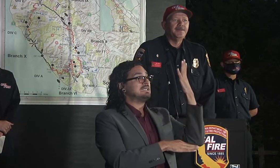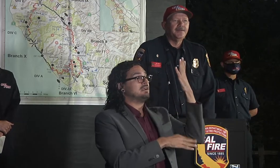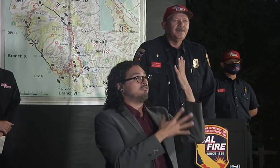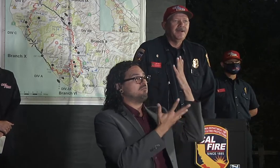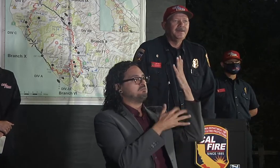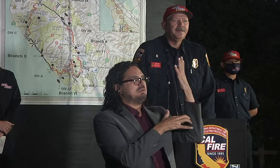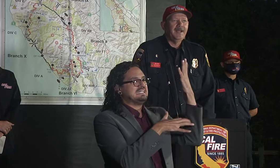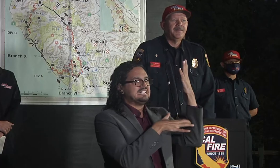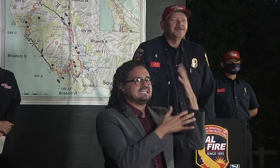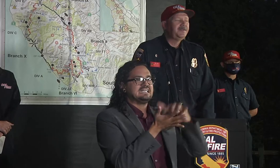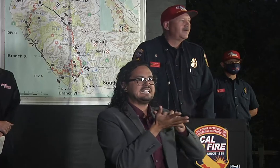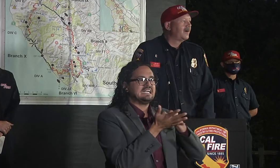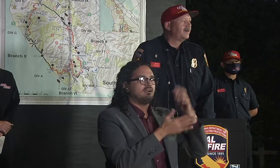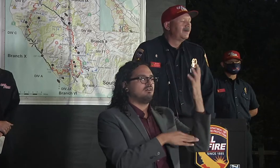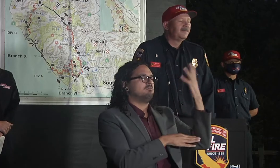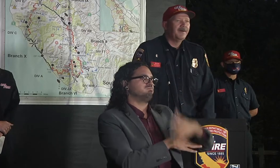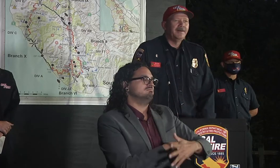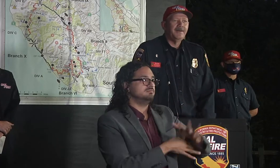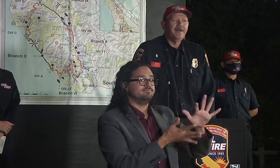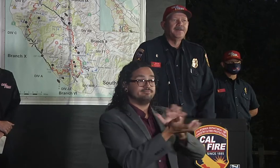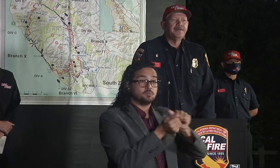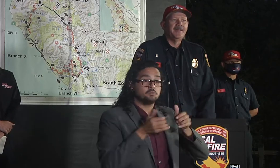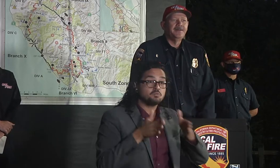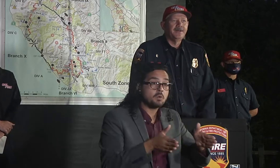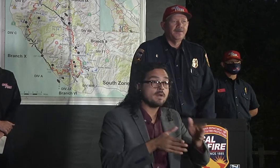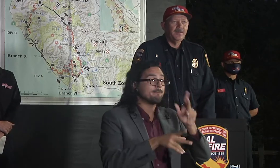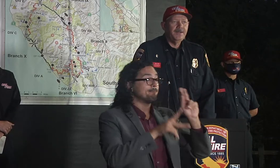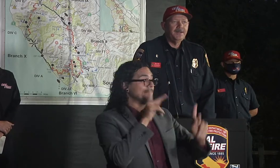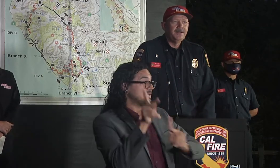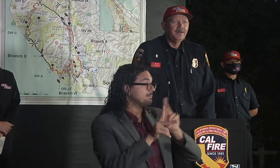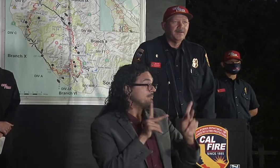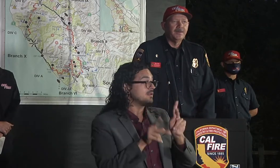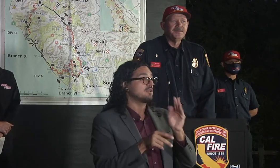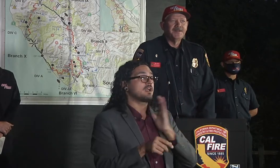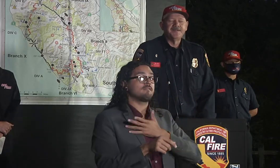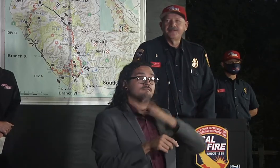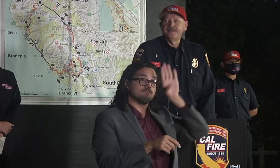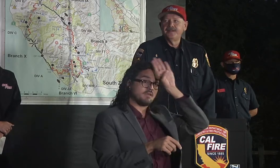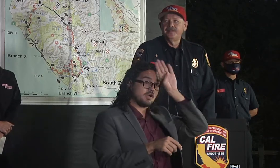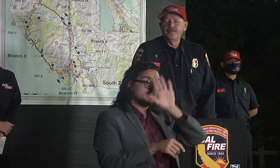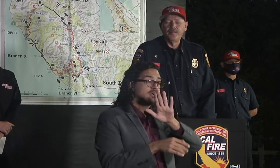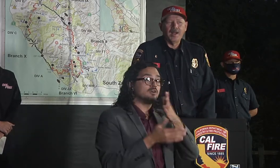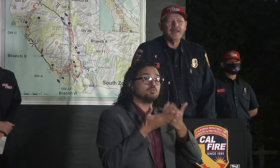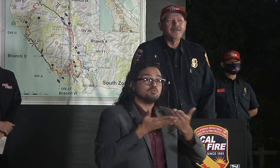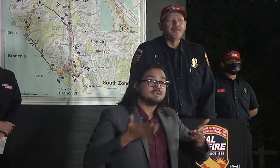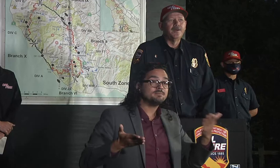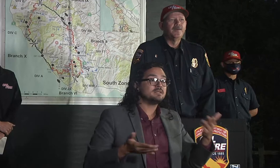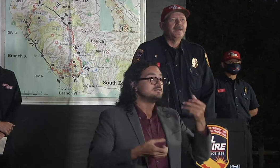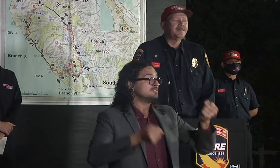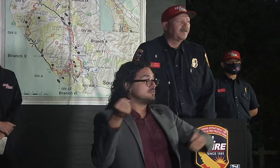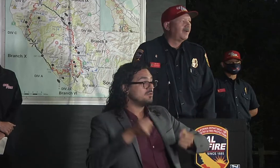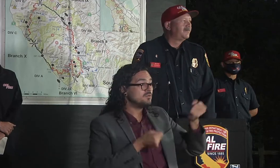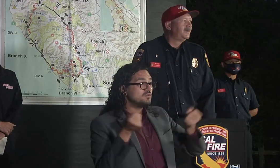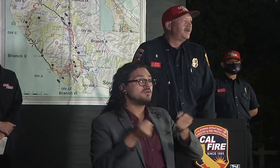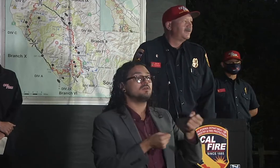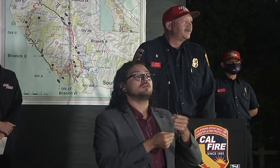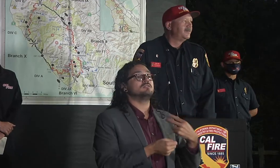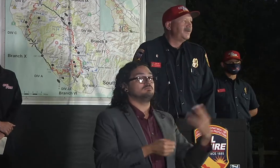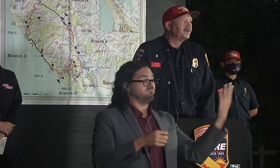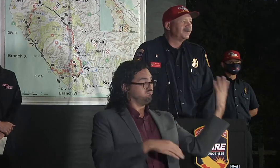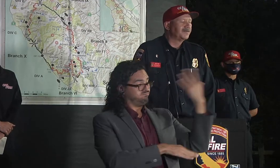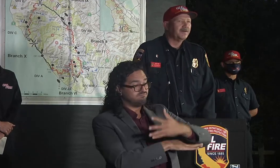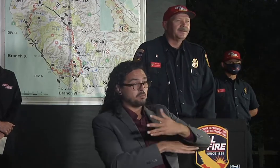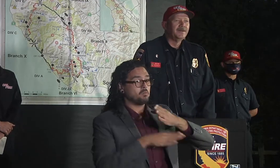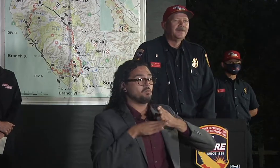civilians driving through there, damage to our firefighters and their equipment, or just blocking the roadway itself is